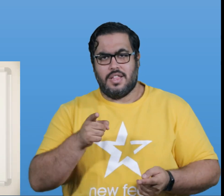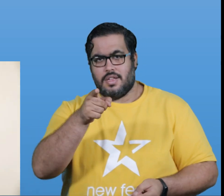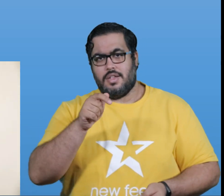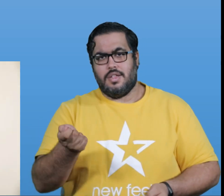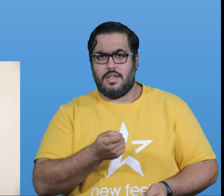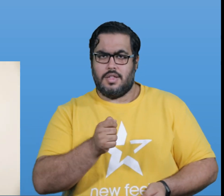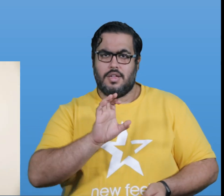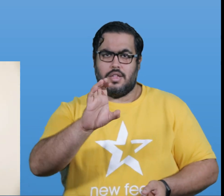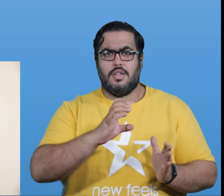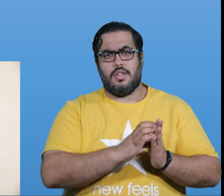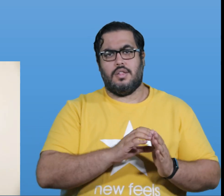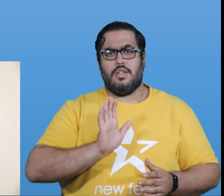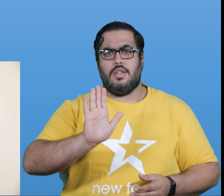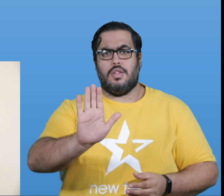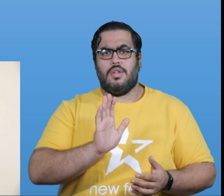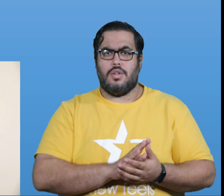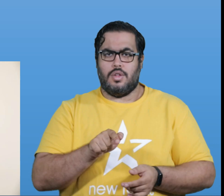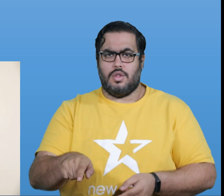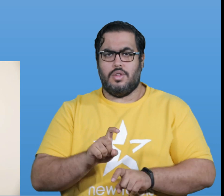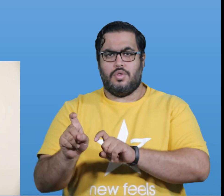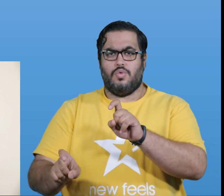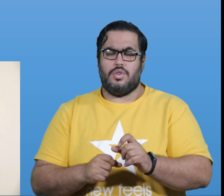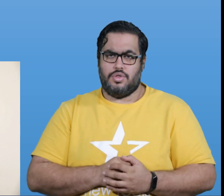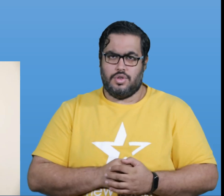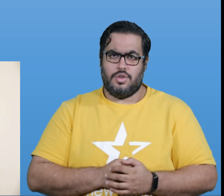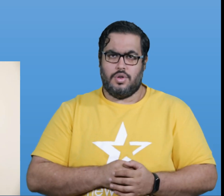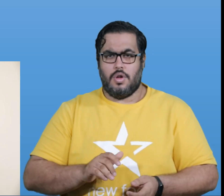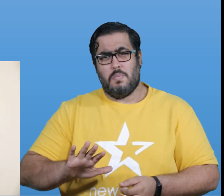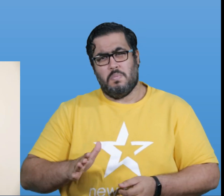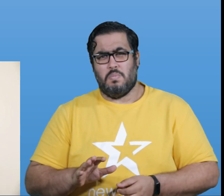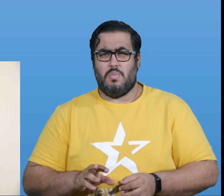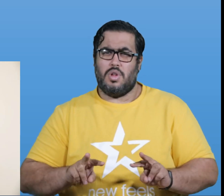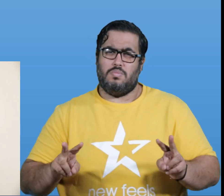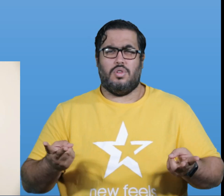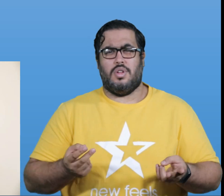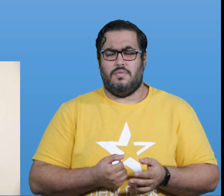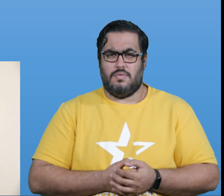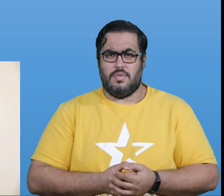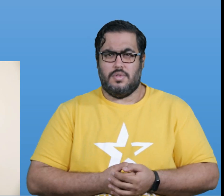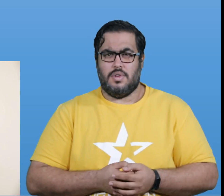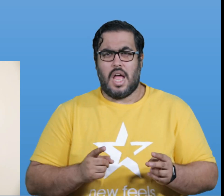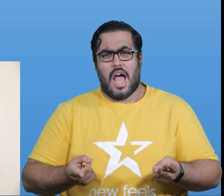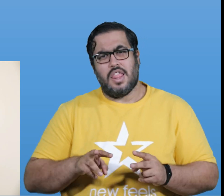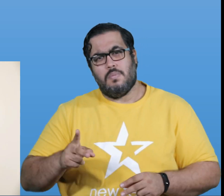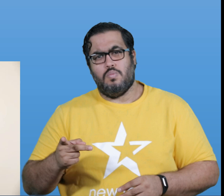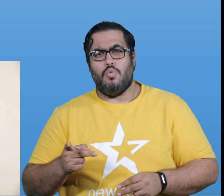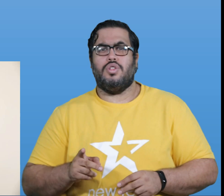essay according to this question. Maybe you can have a different party. You can have a different occasion. It can